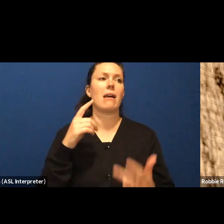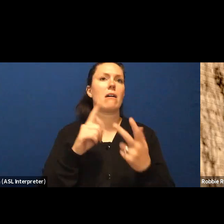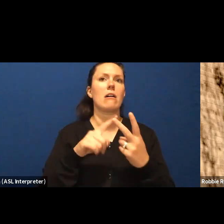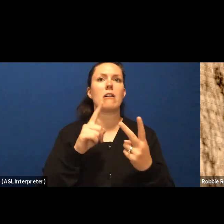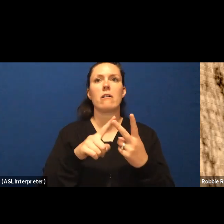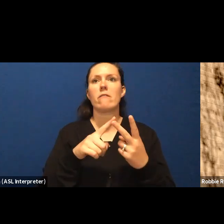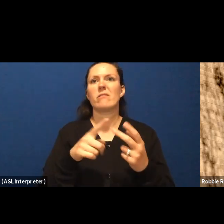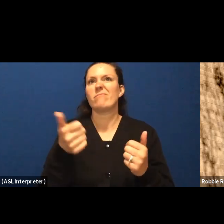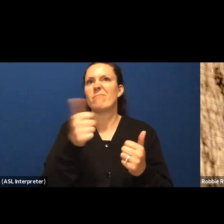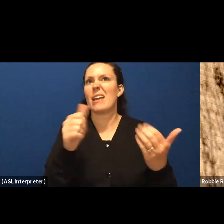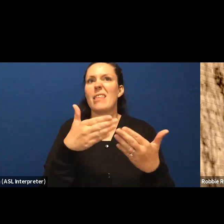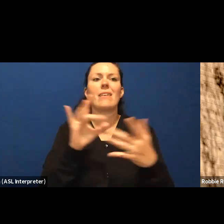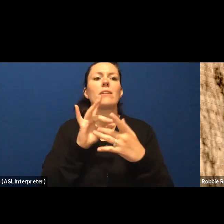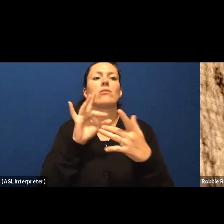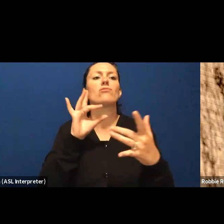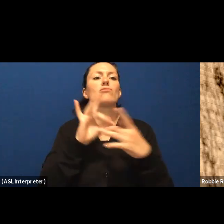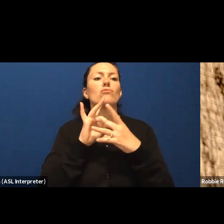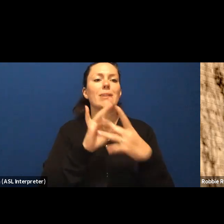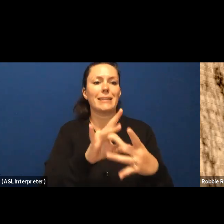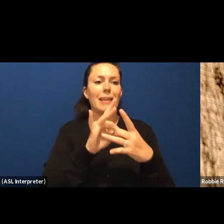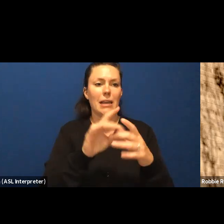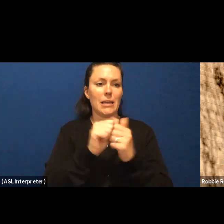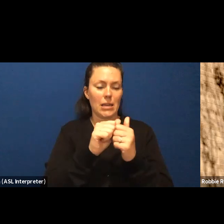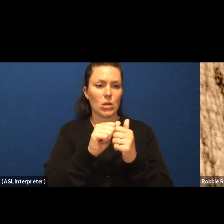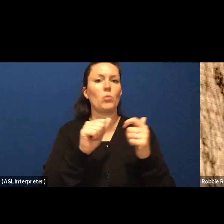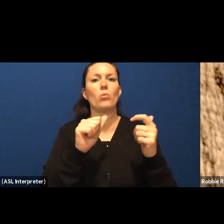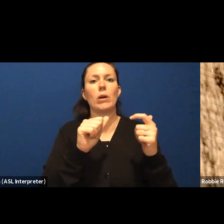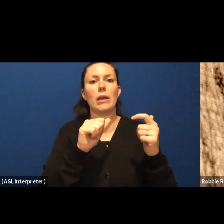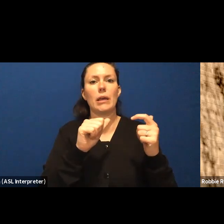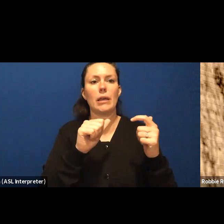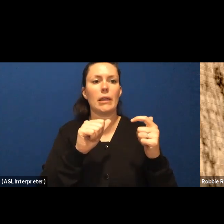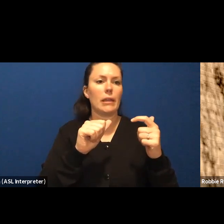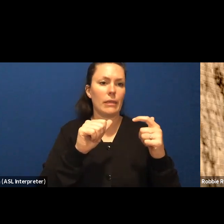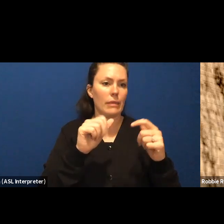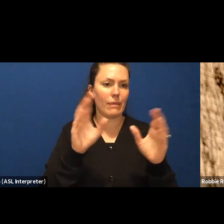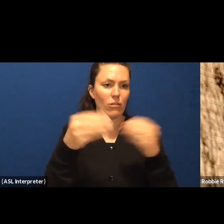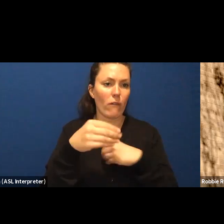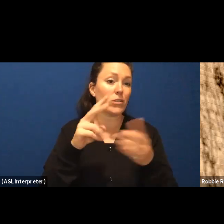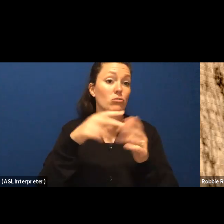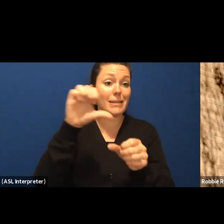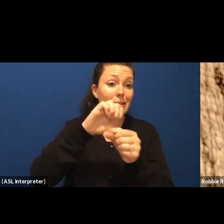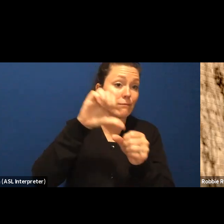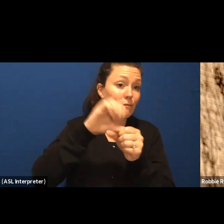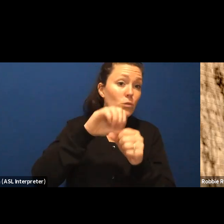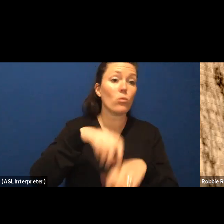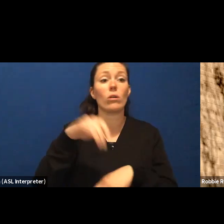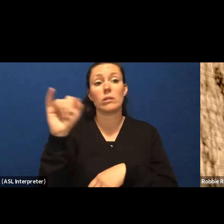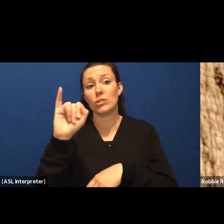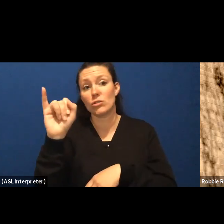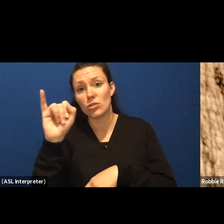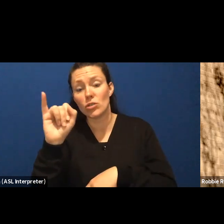anything related to the mobile unit, fuel, insurance, a roadside